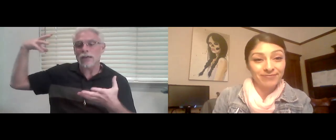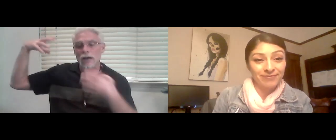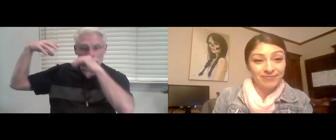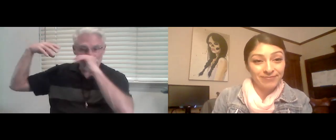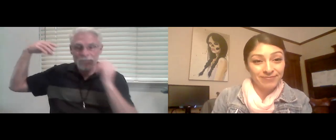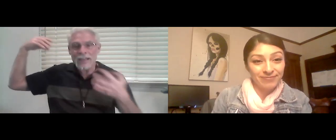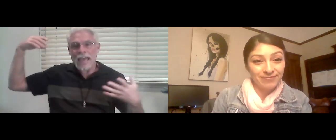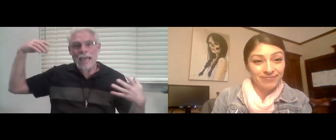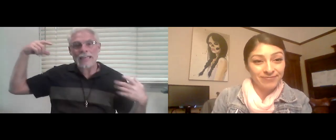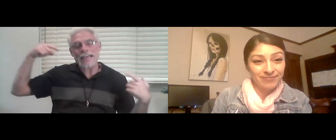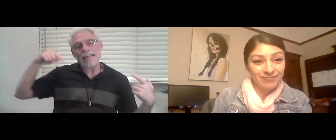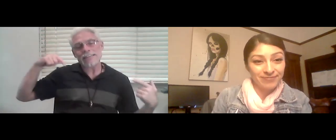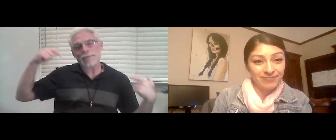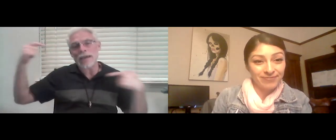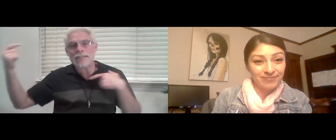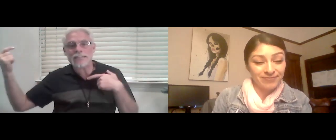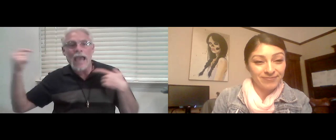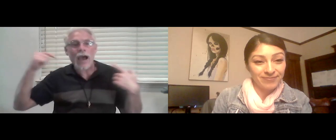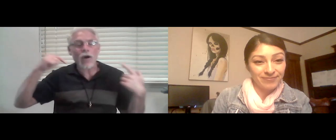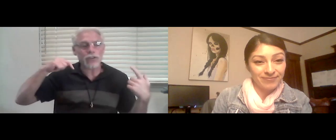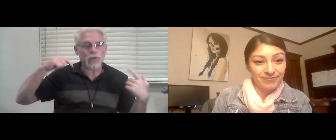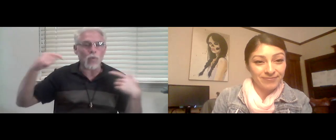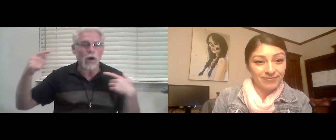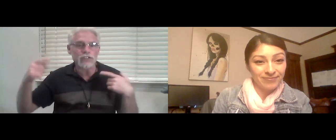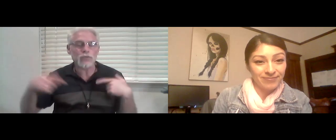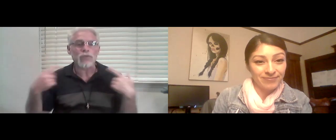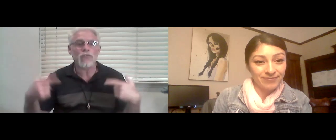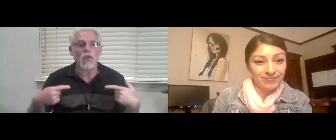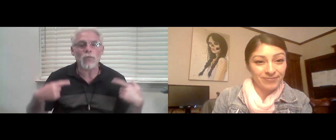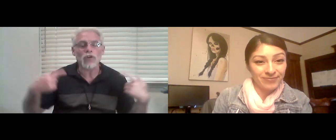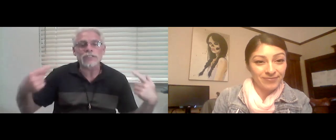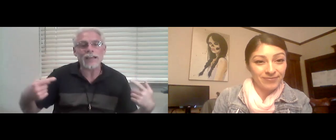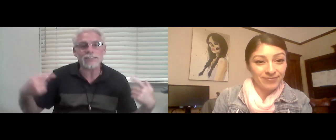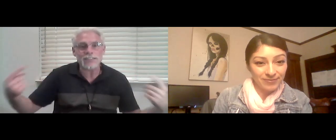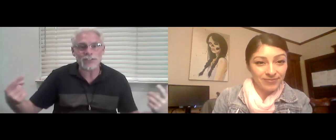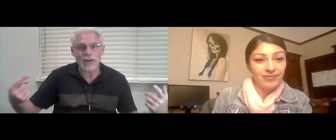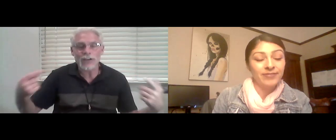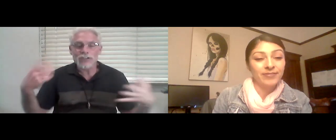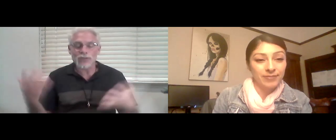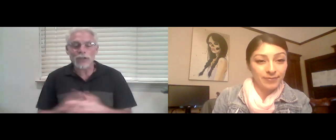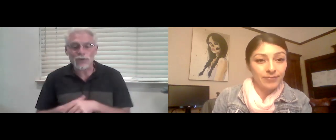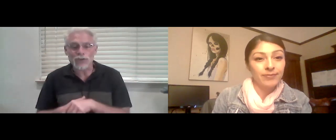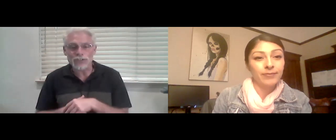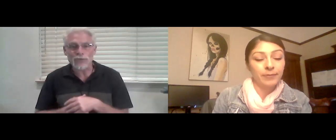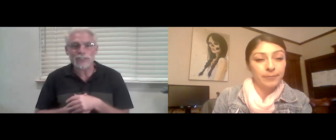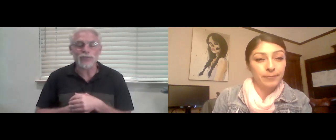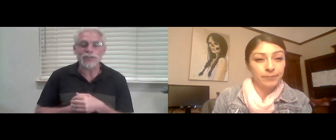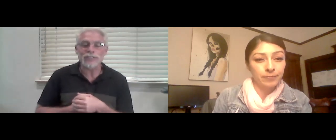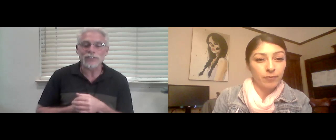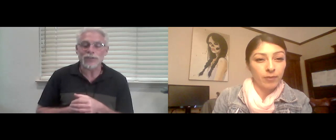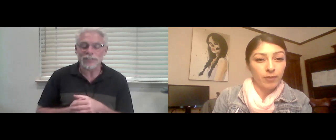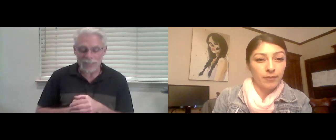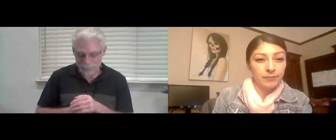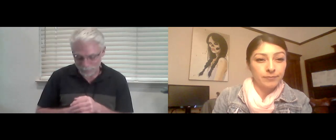and it depends how you wanted to perform or dance this song. So what you could do is you